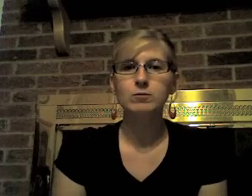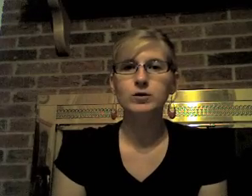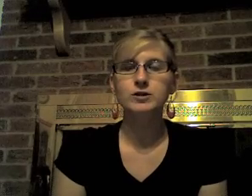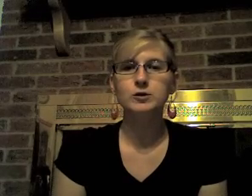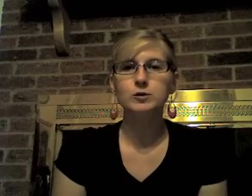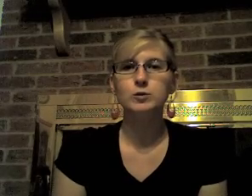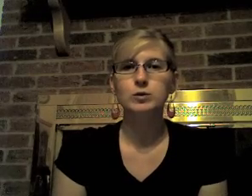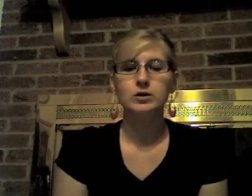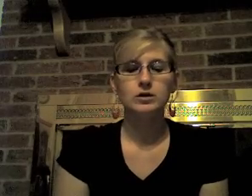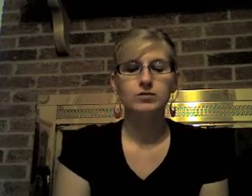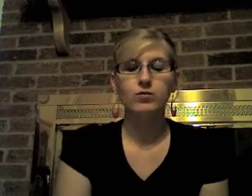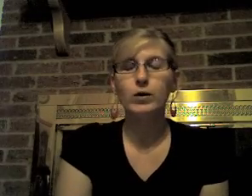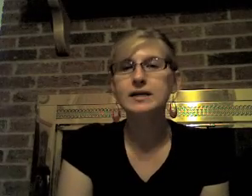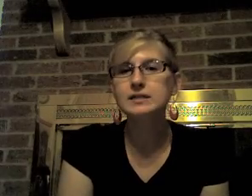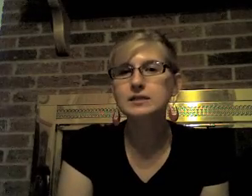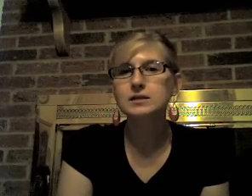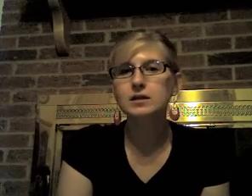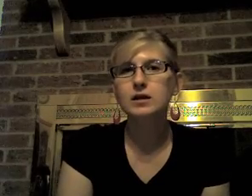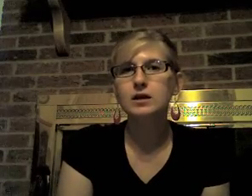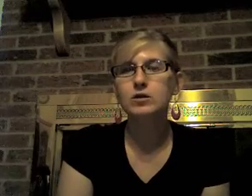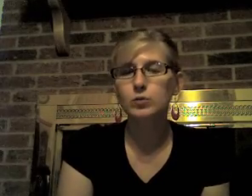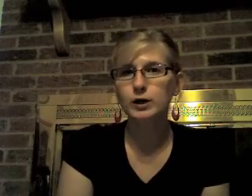going to voice the word,